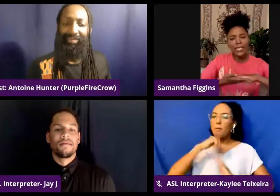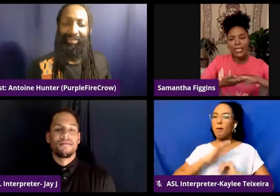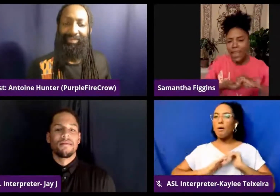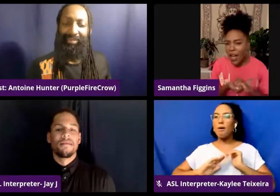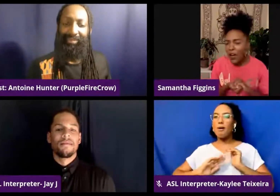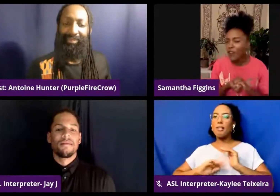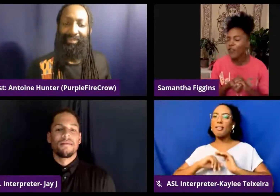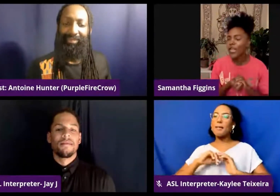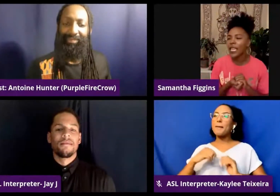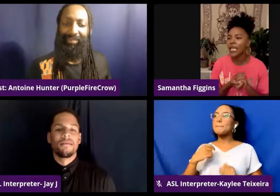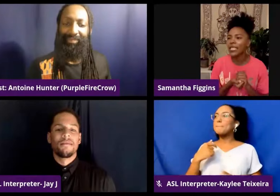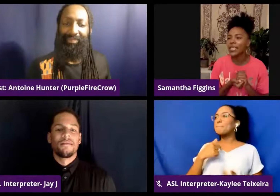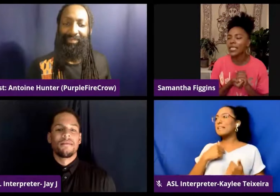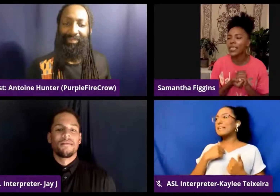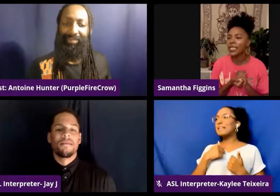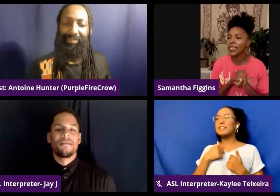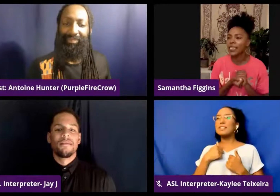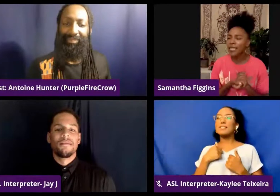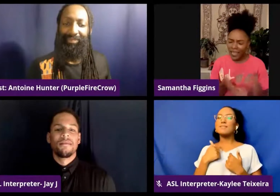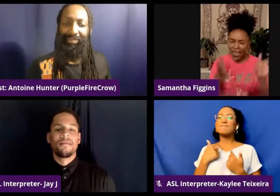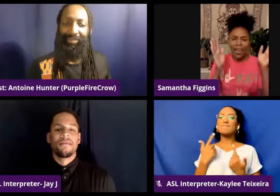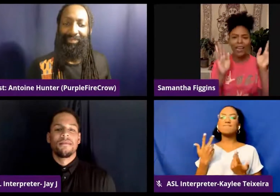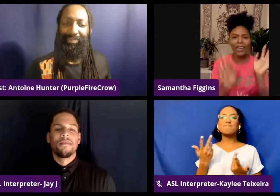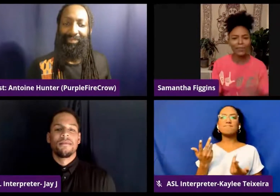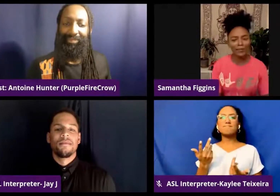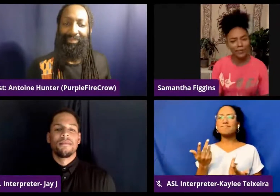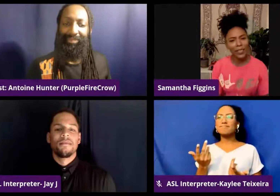with myself. And